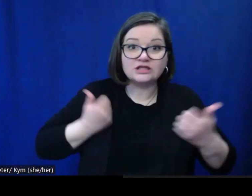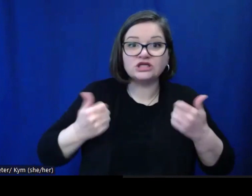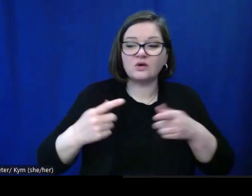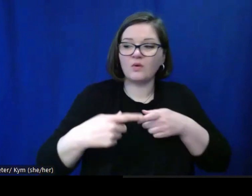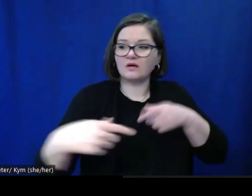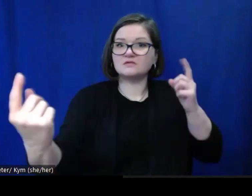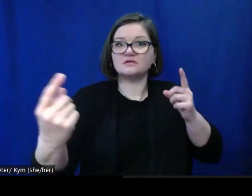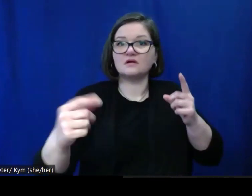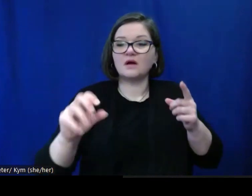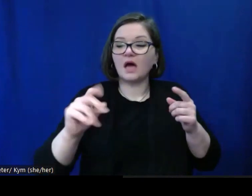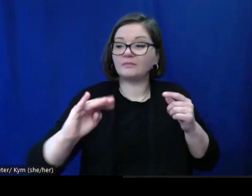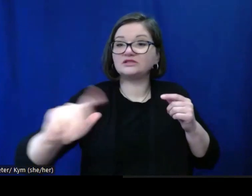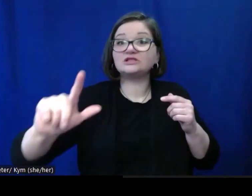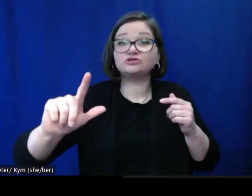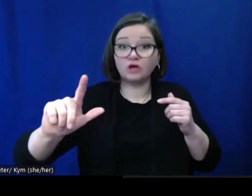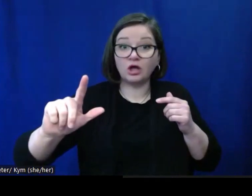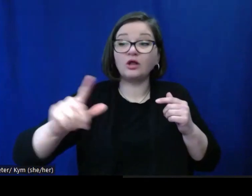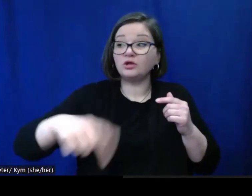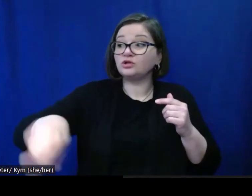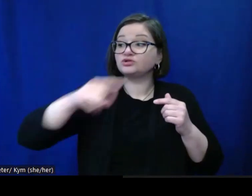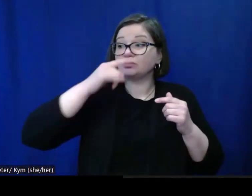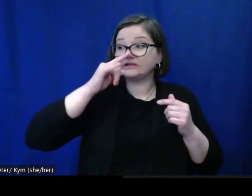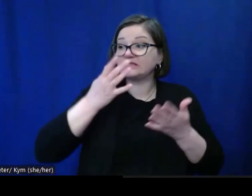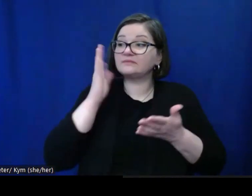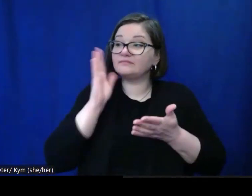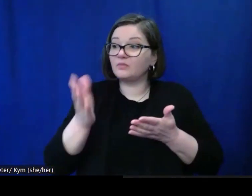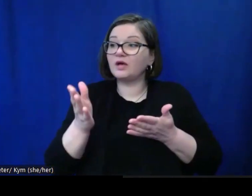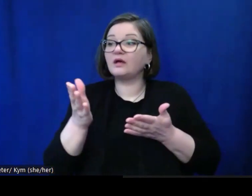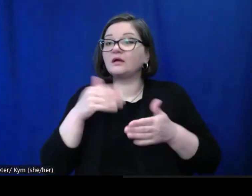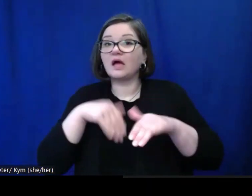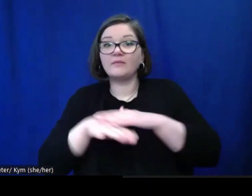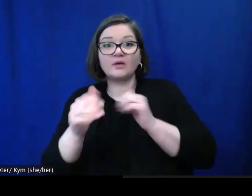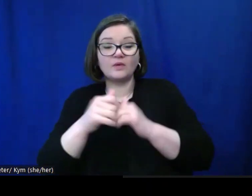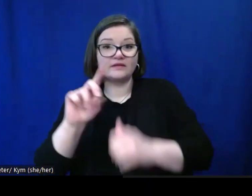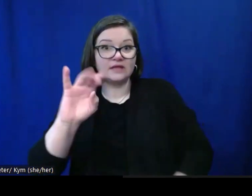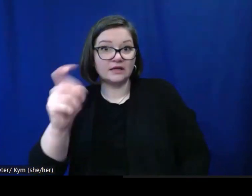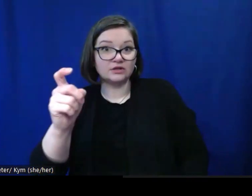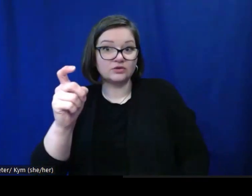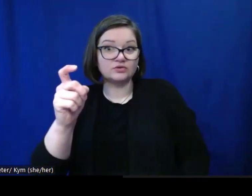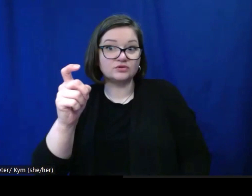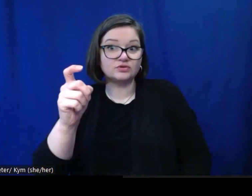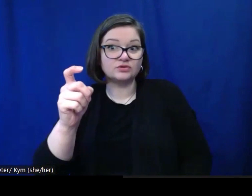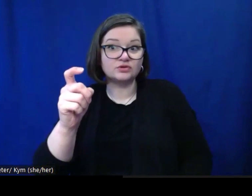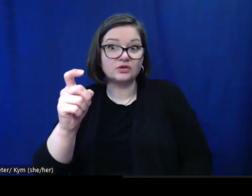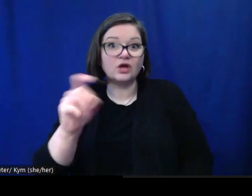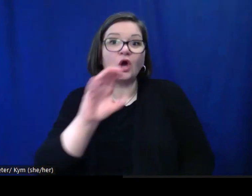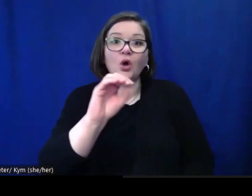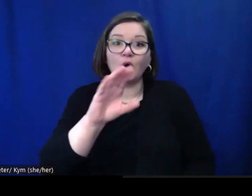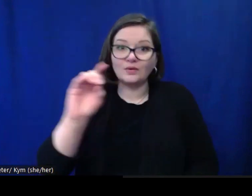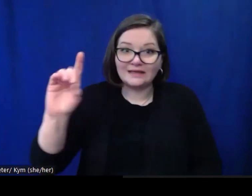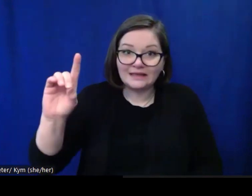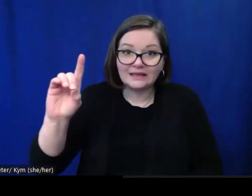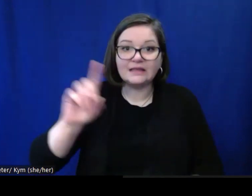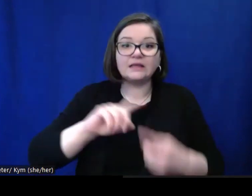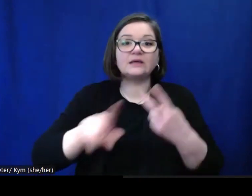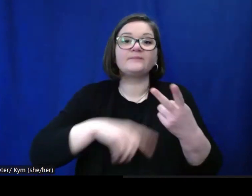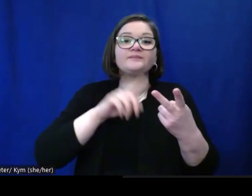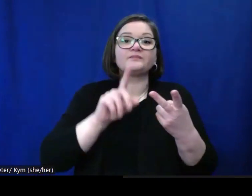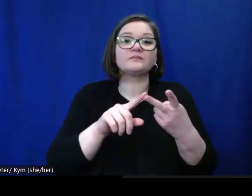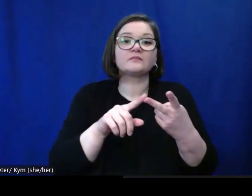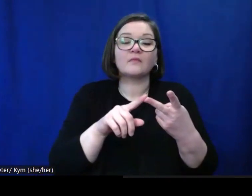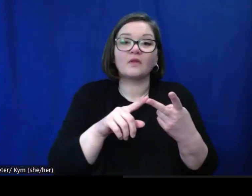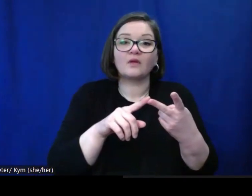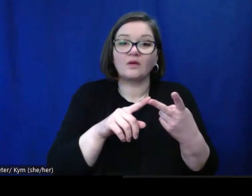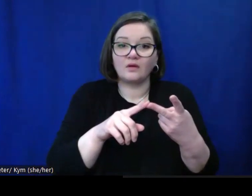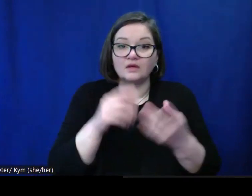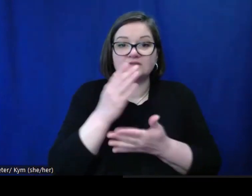oppositional. And so those are the kids who might be coming in with a diagnosis of oppositional defiant disorder. Some kids might